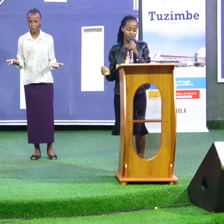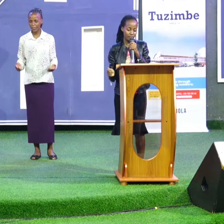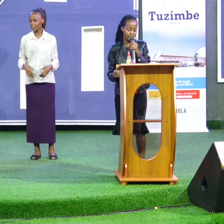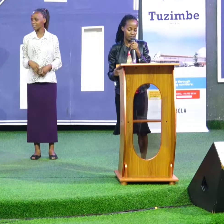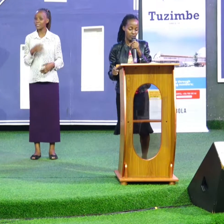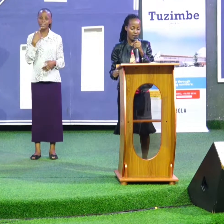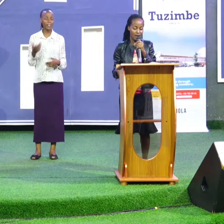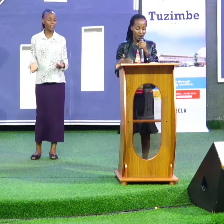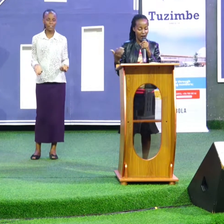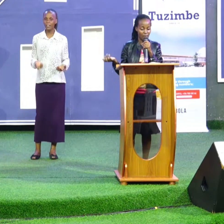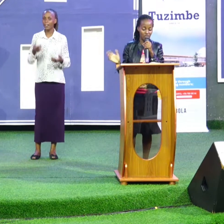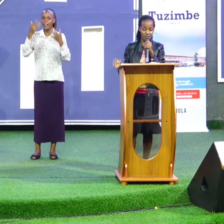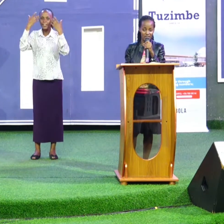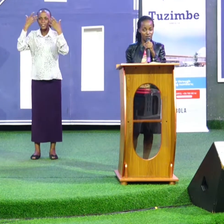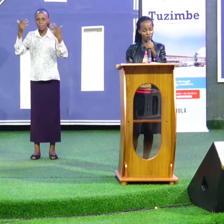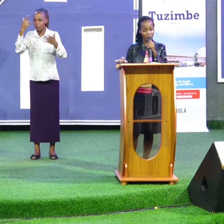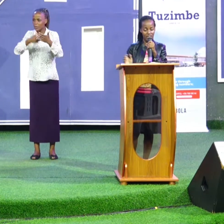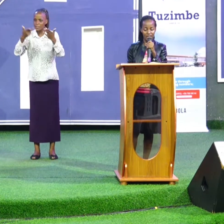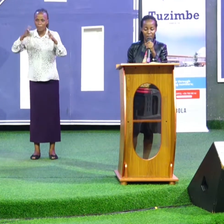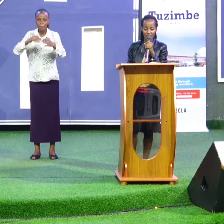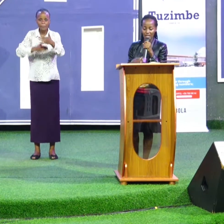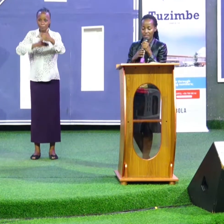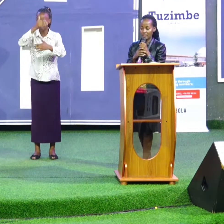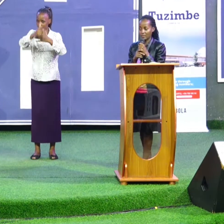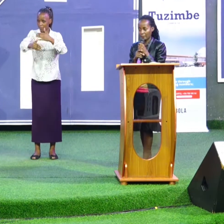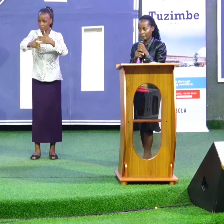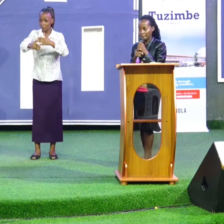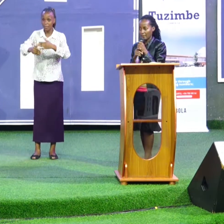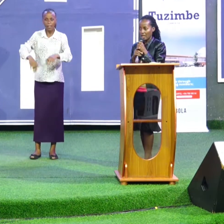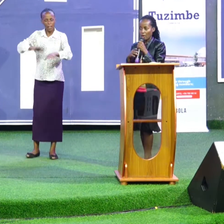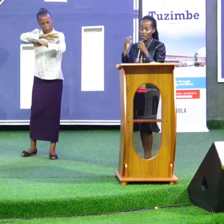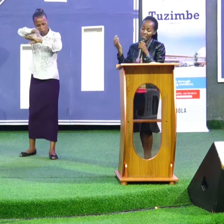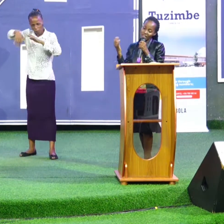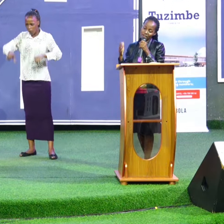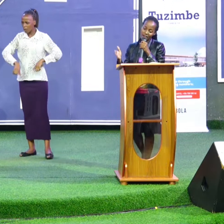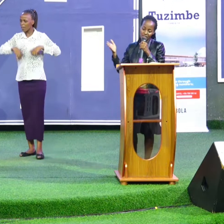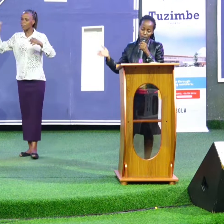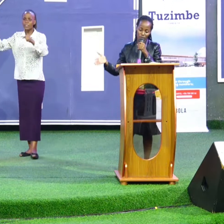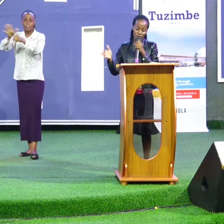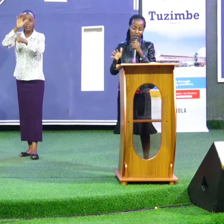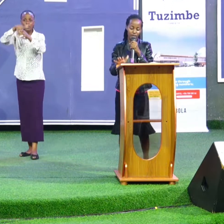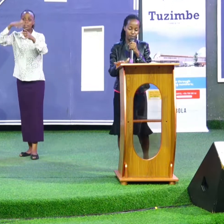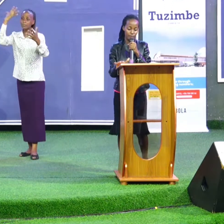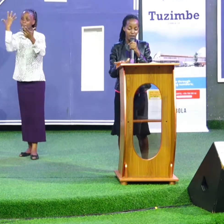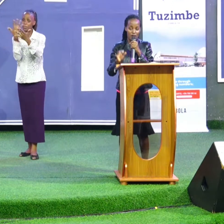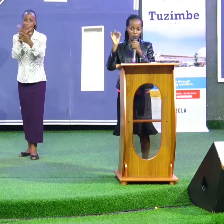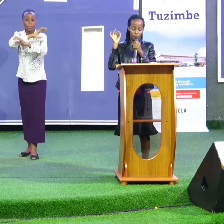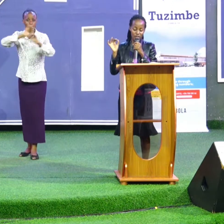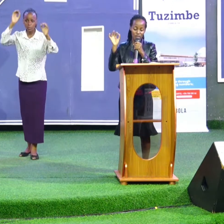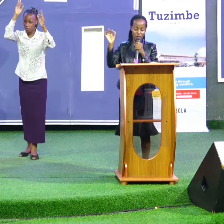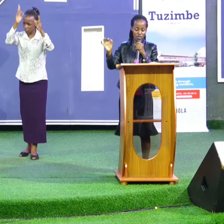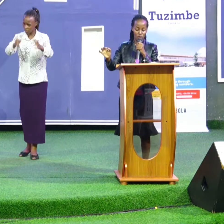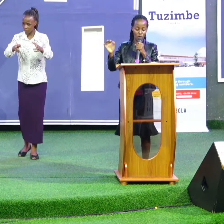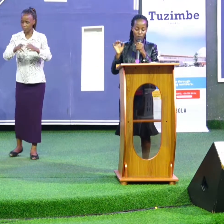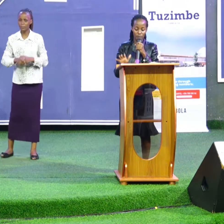on? I'm just here. I don't know what is coming next. When the life they are in is a prison life. In